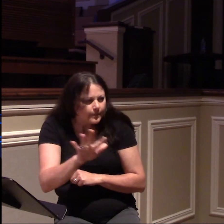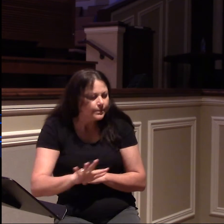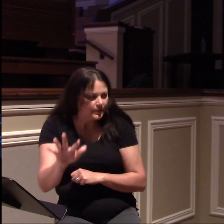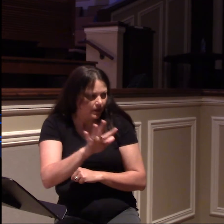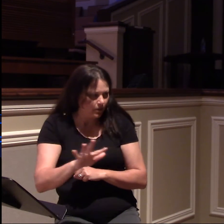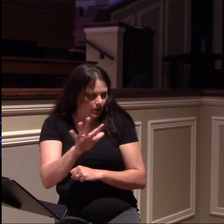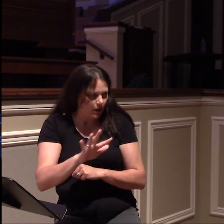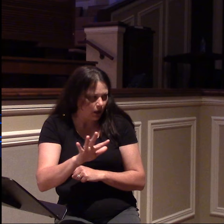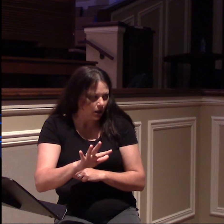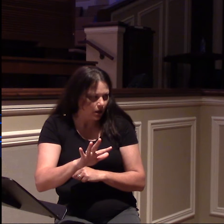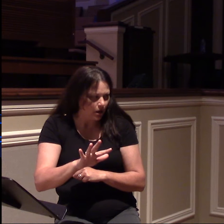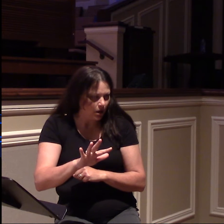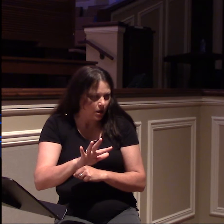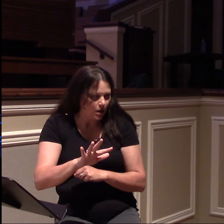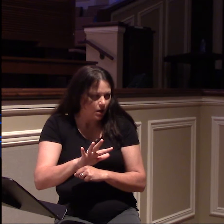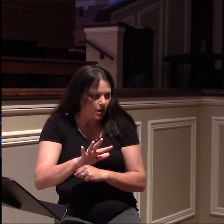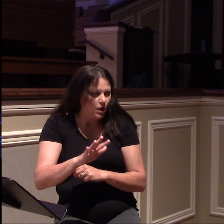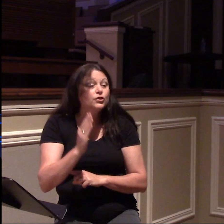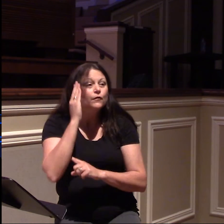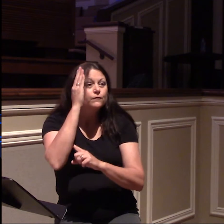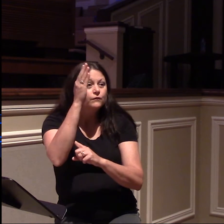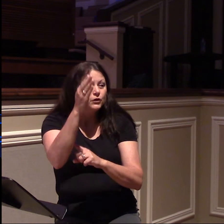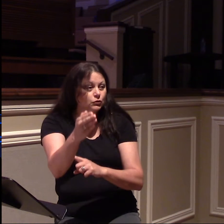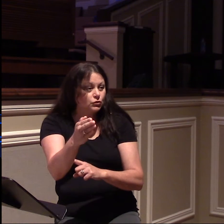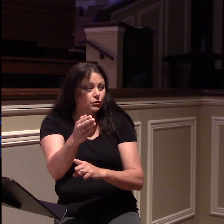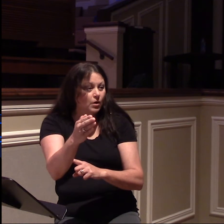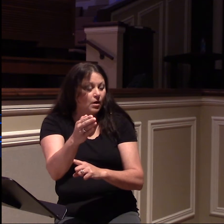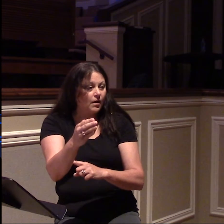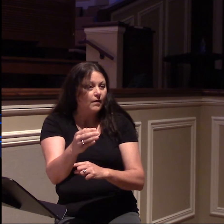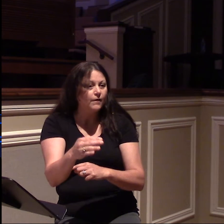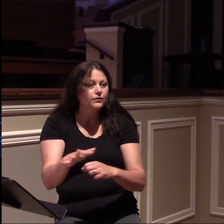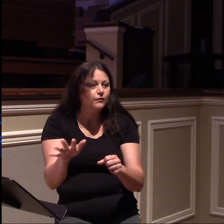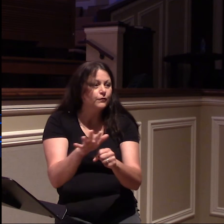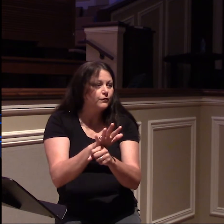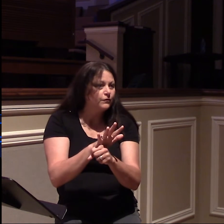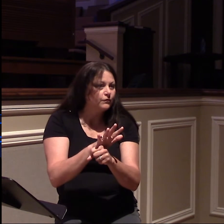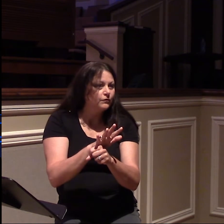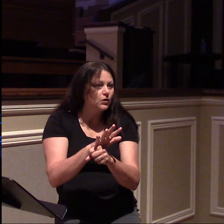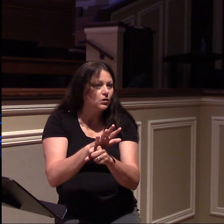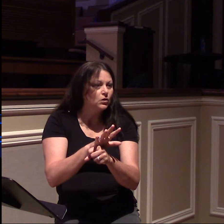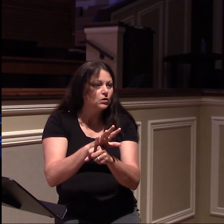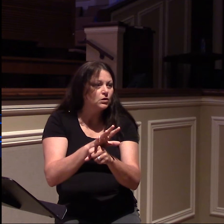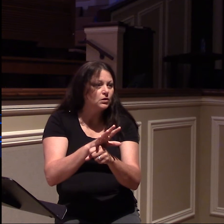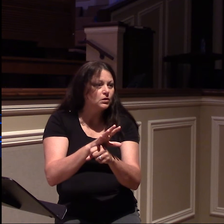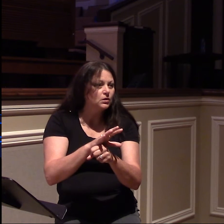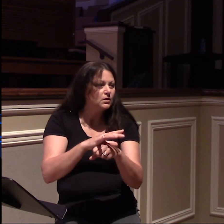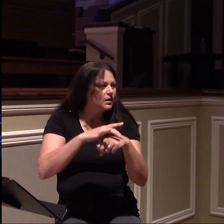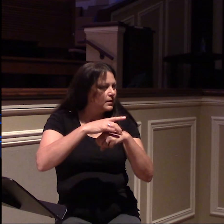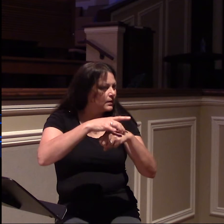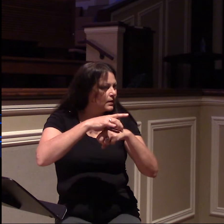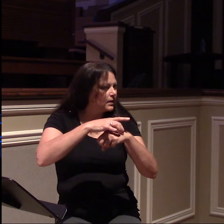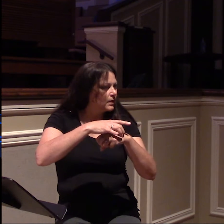the whole future of the continent rested. If Hitler was going to break the bonds of